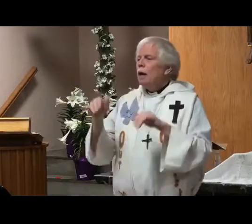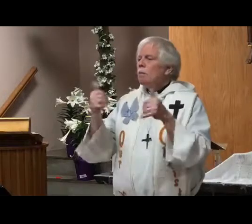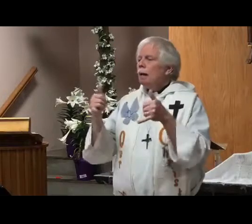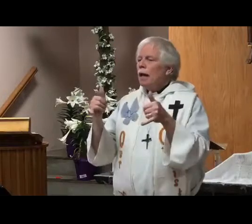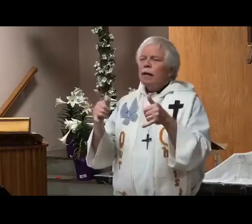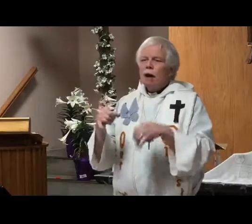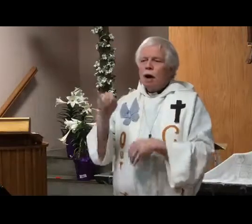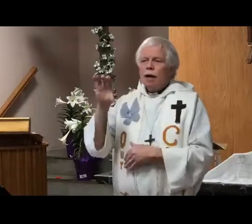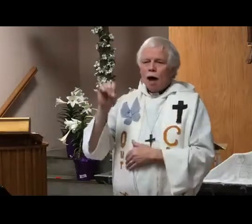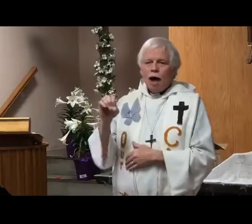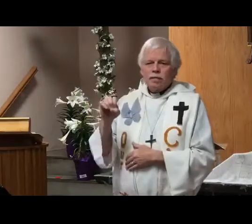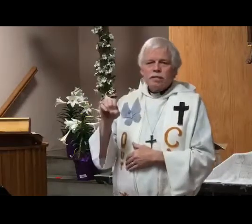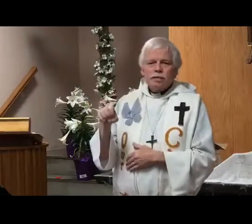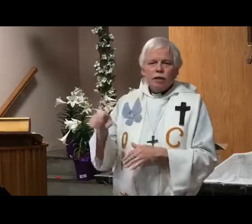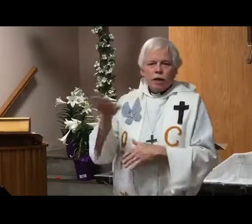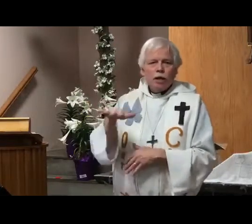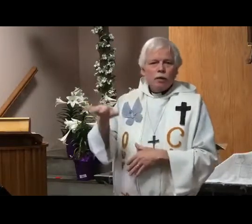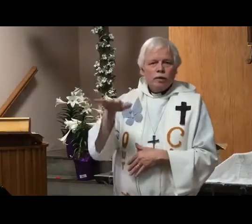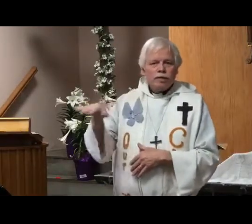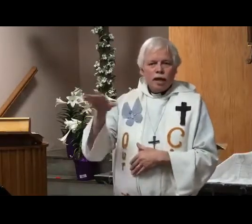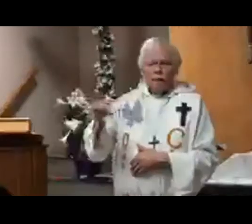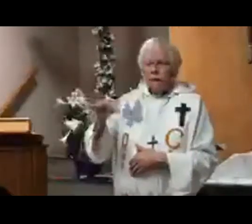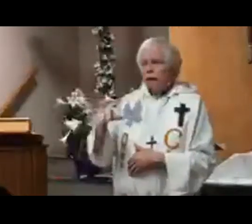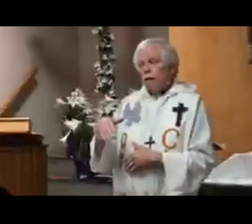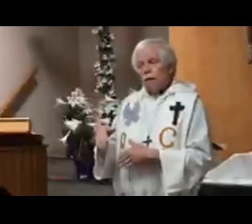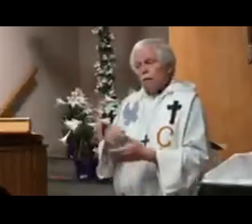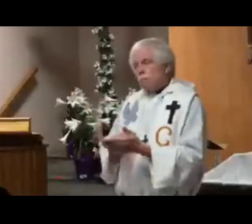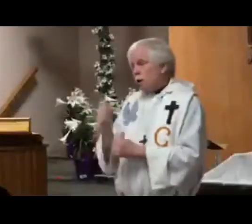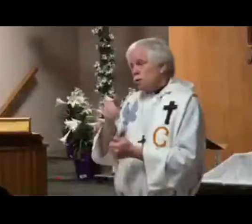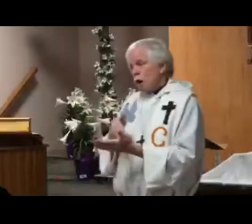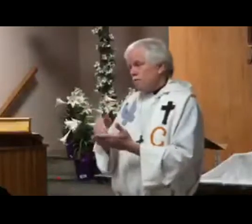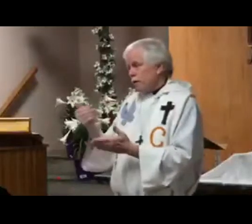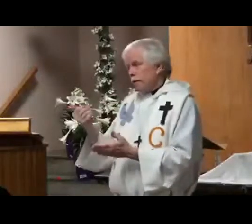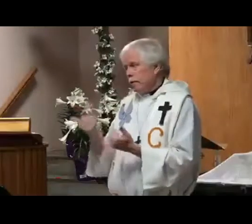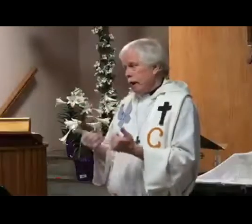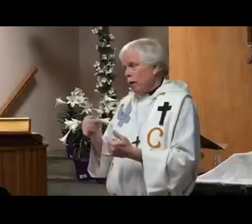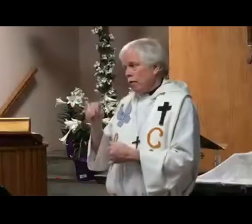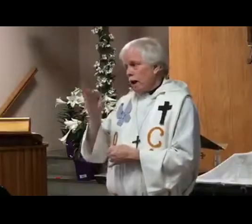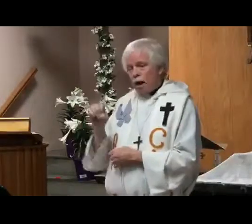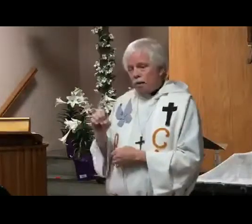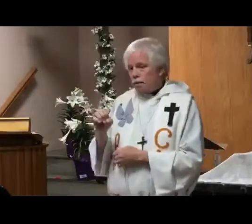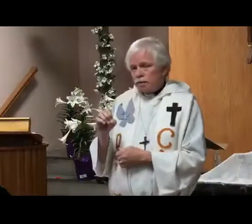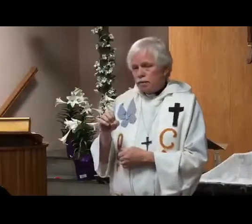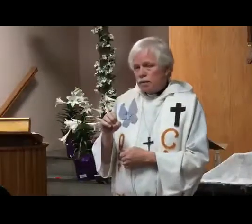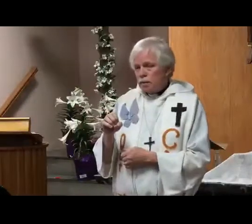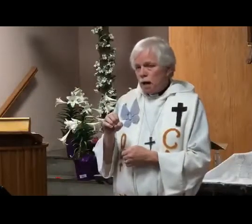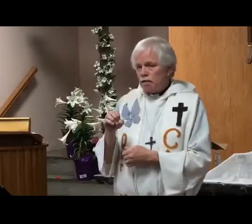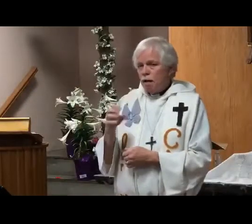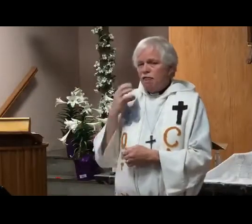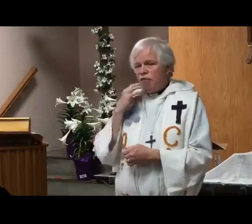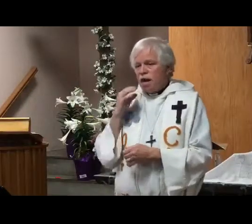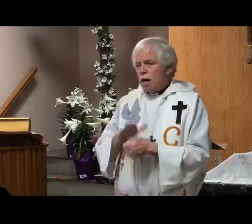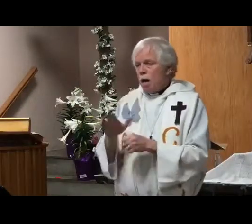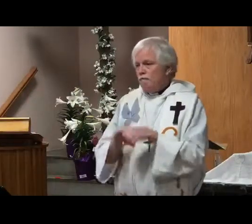smart, playing on ice here in this area. Most often now, the ice is